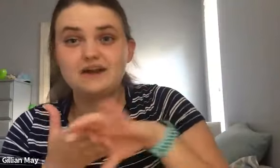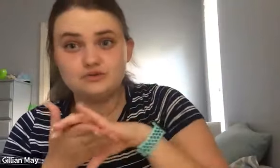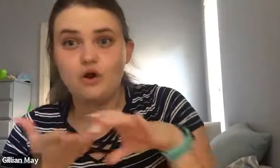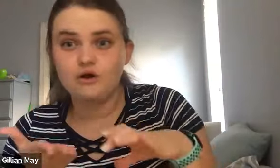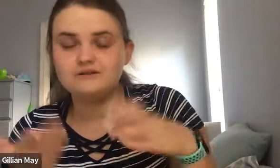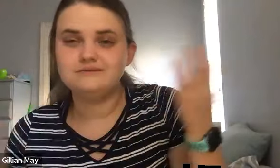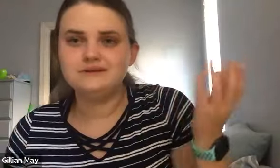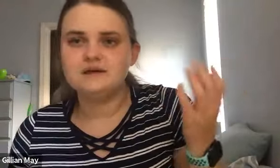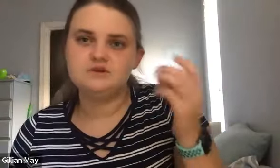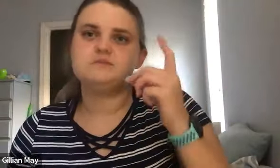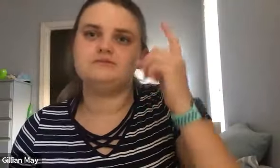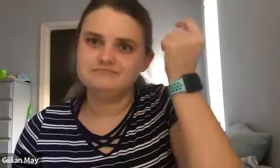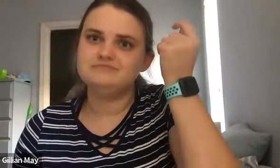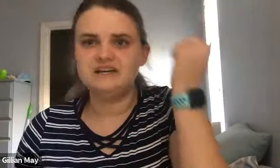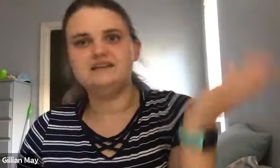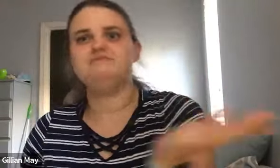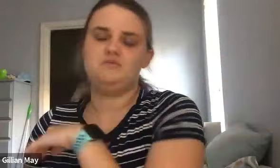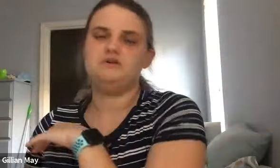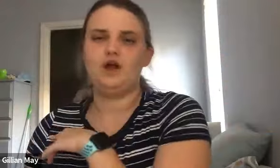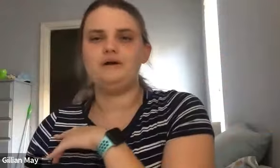do card, and most people get it, and we're going,